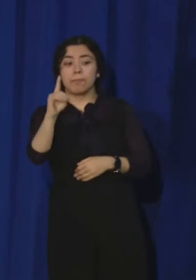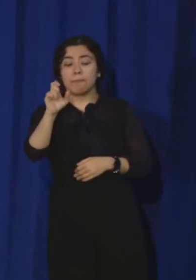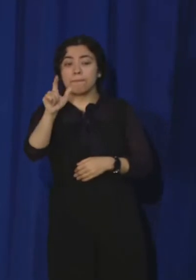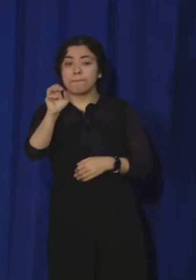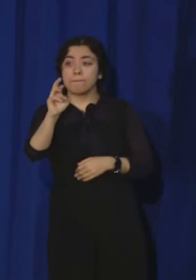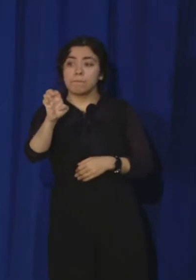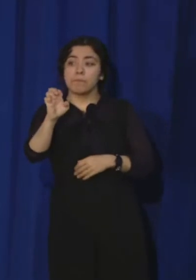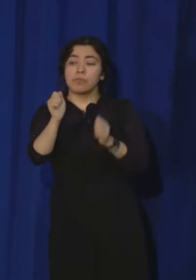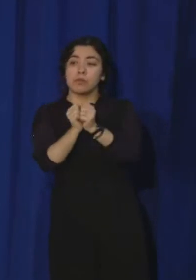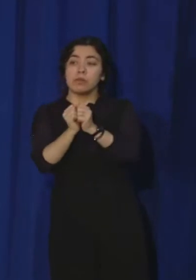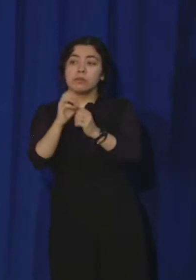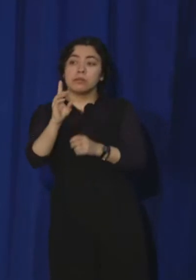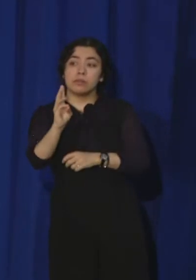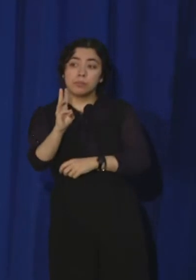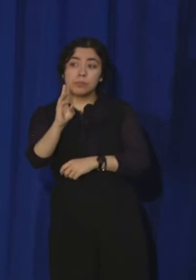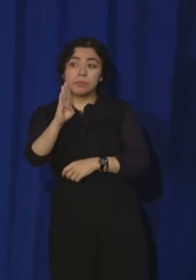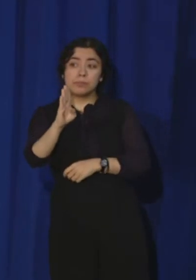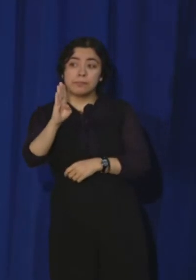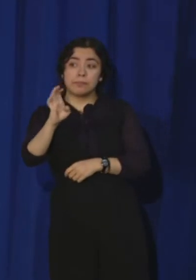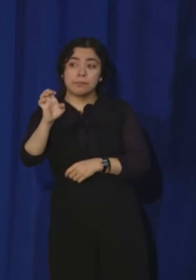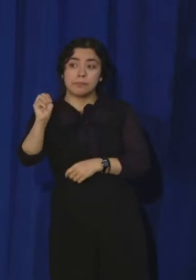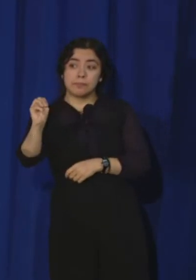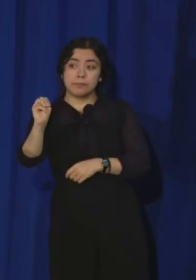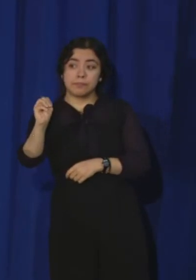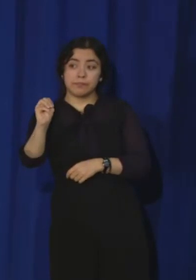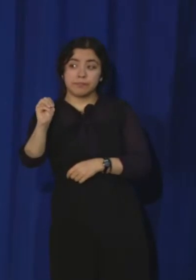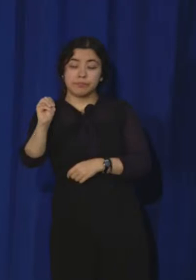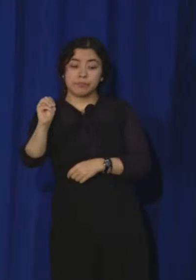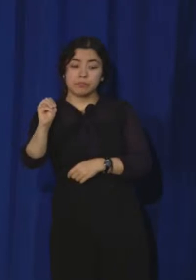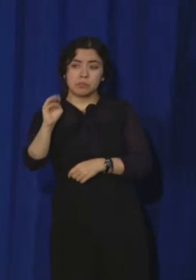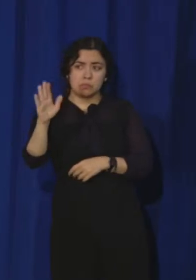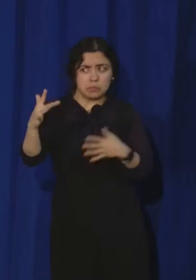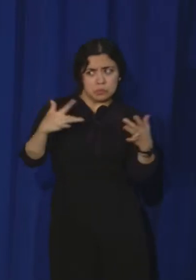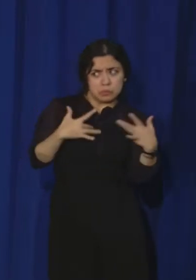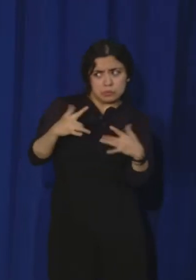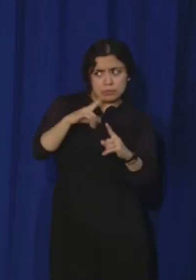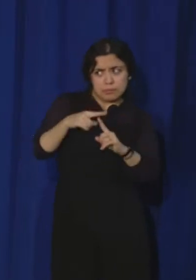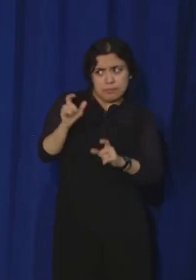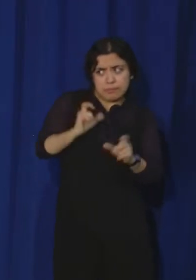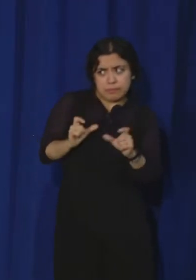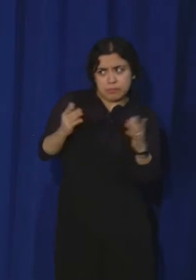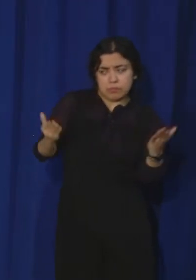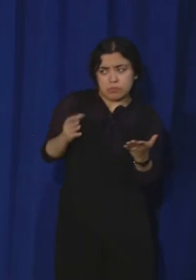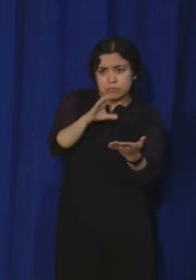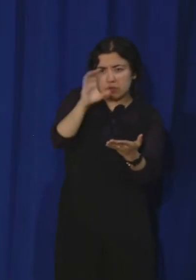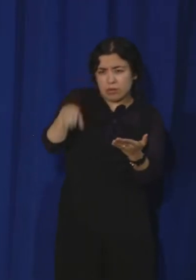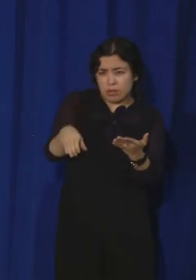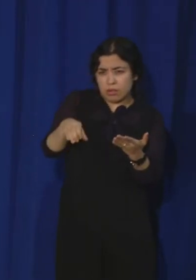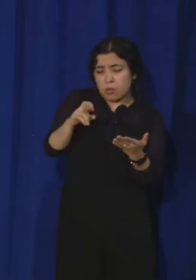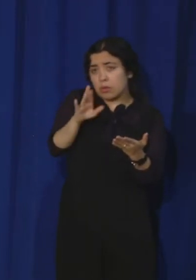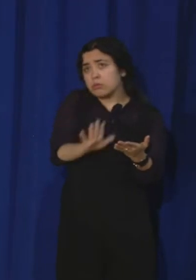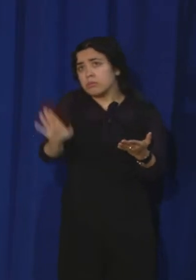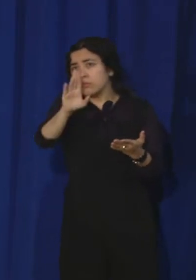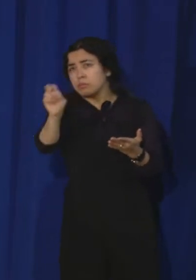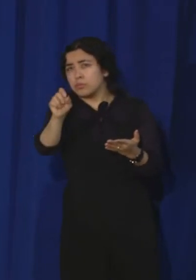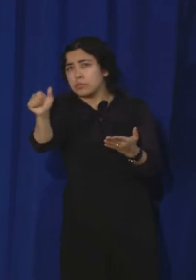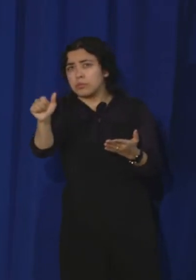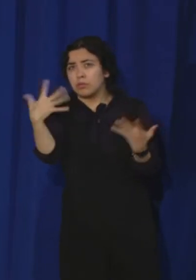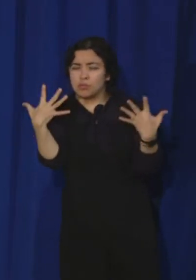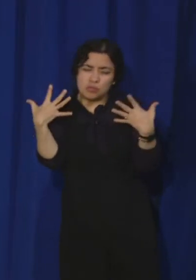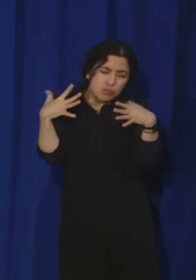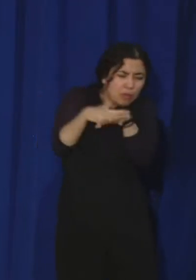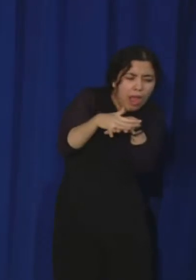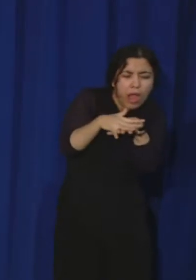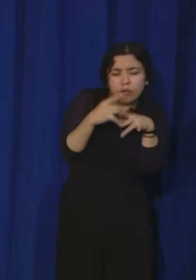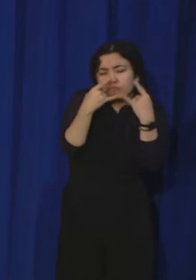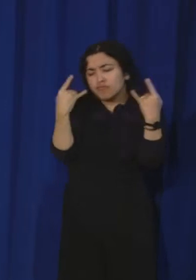and I'll kind of tie in because Becky had a question I think that relates to his. How concerned are you about the numbers of people in the city and around the country still staging crowded, often